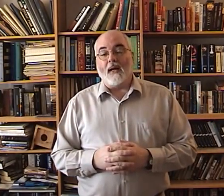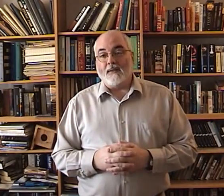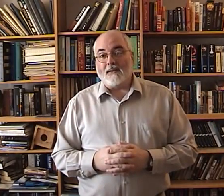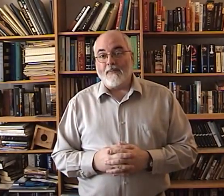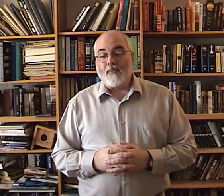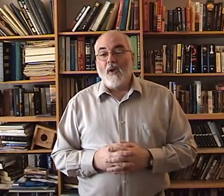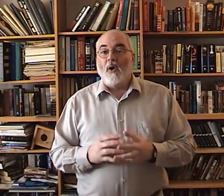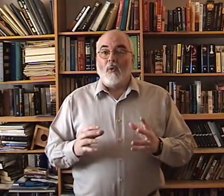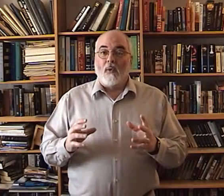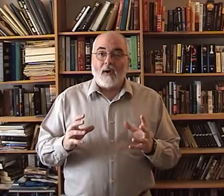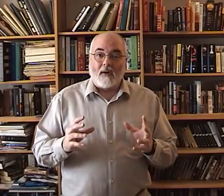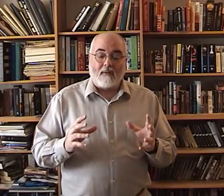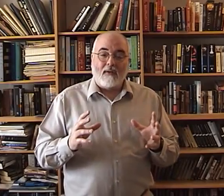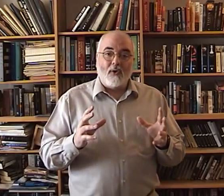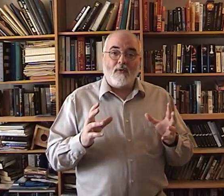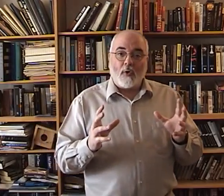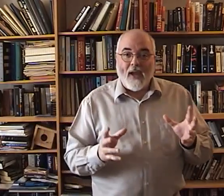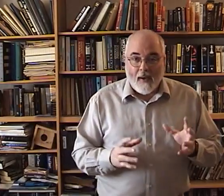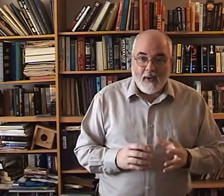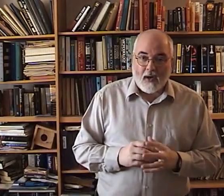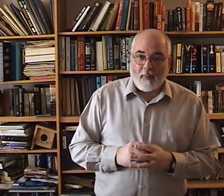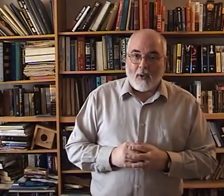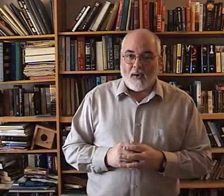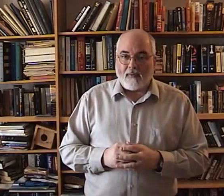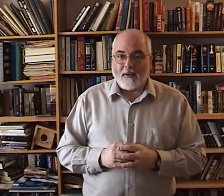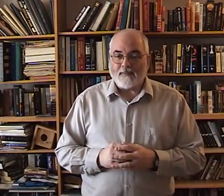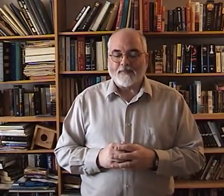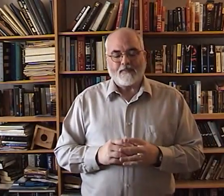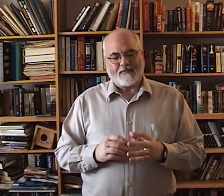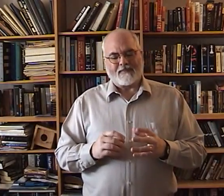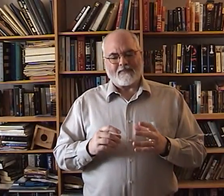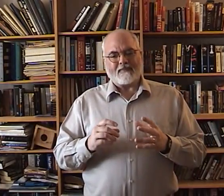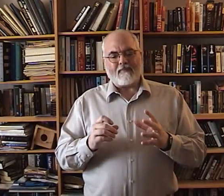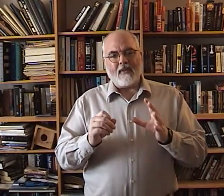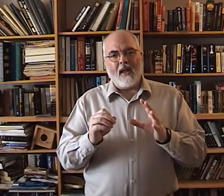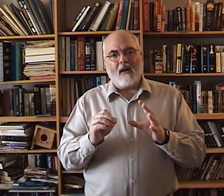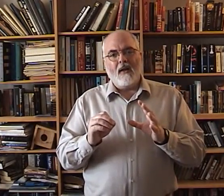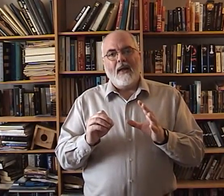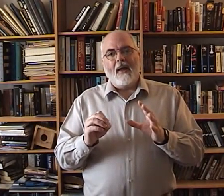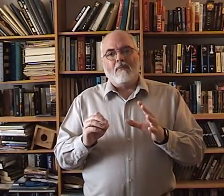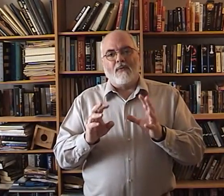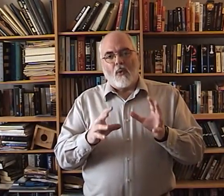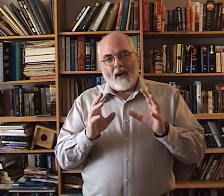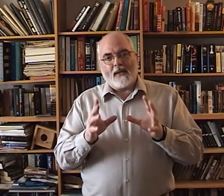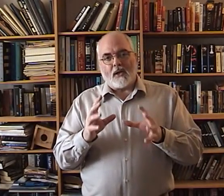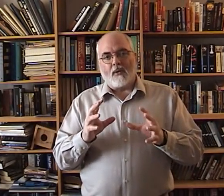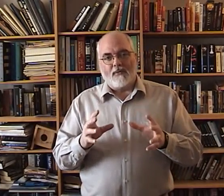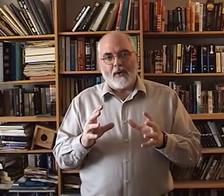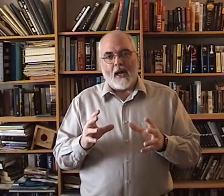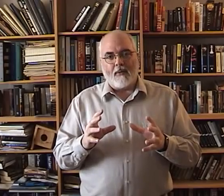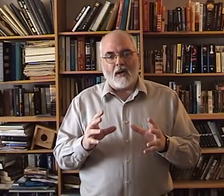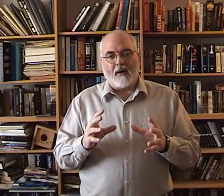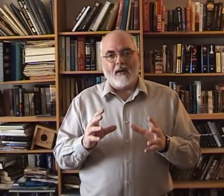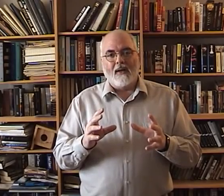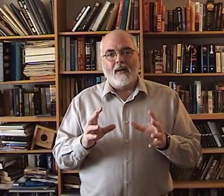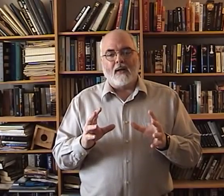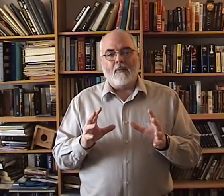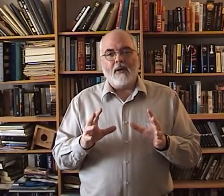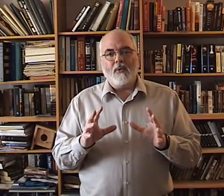signs. We're going to do the vocabulary part of it. Now, before I get started with the vocabulary, let me do a